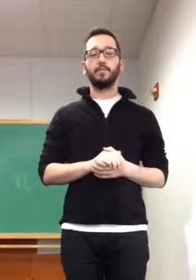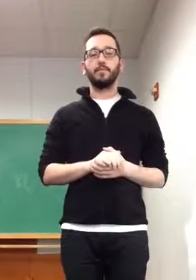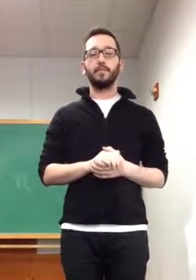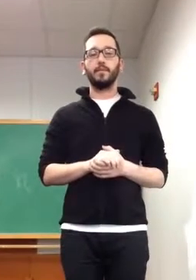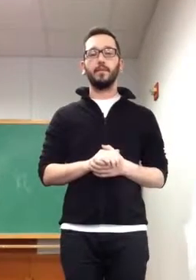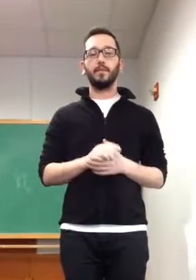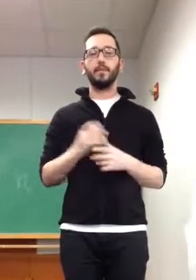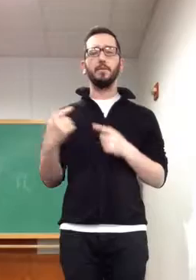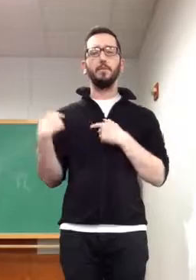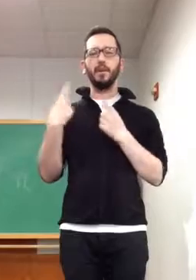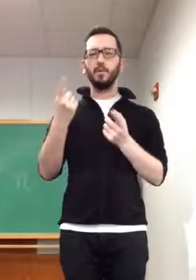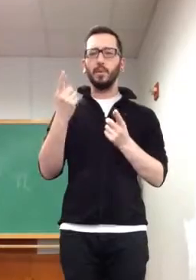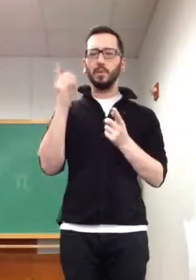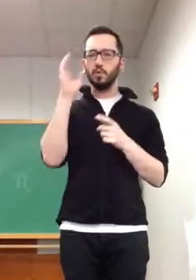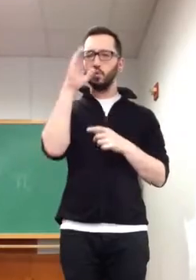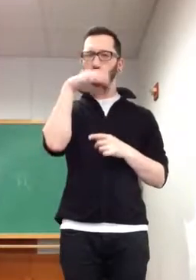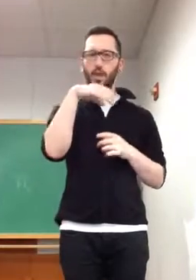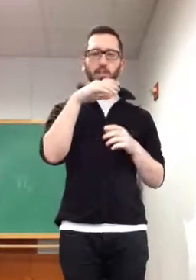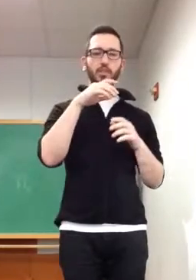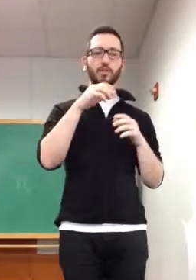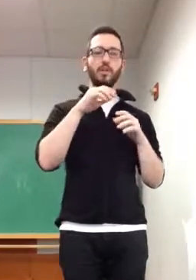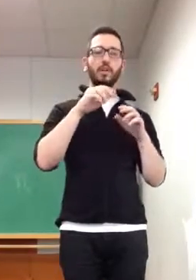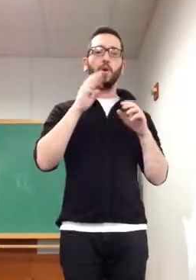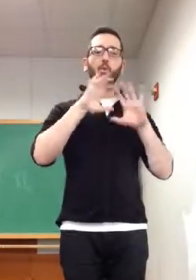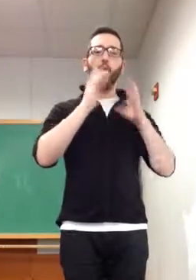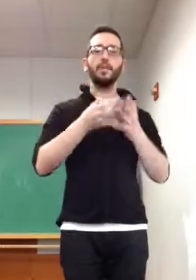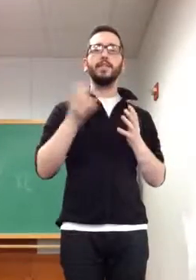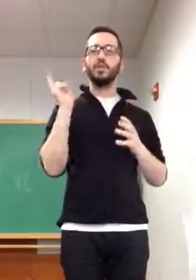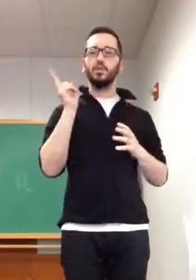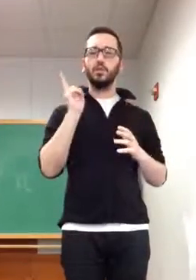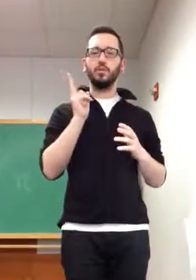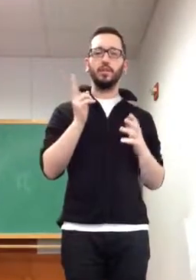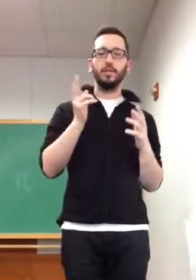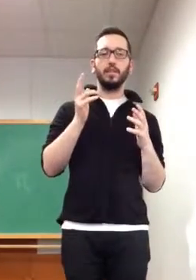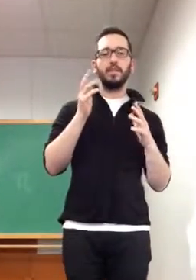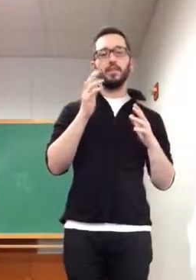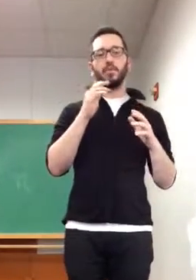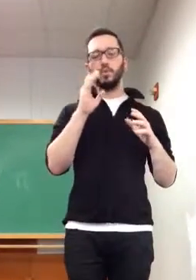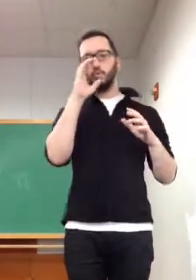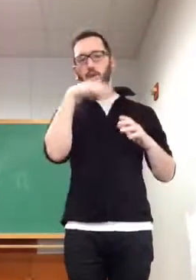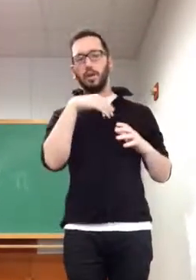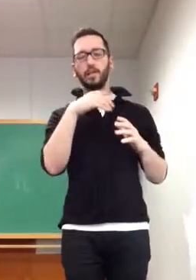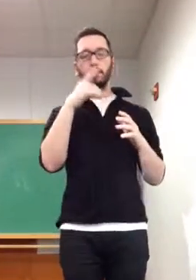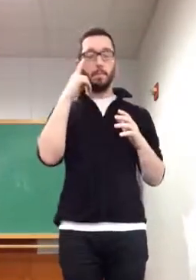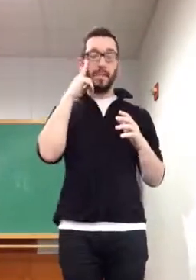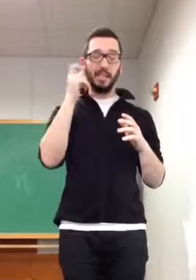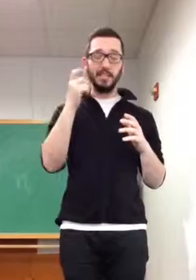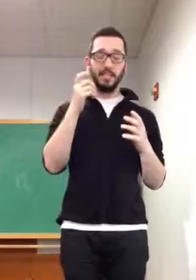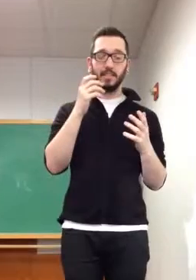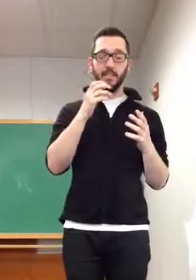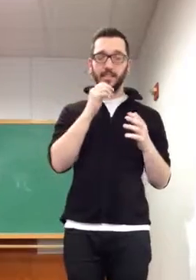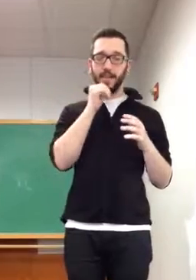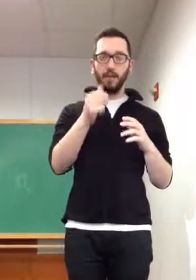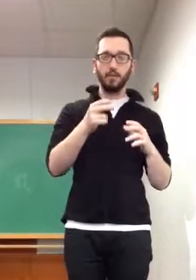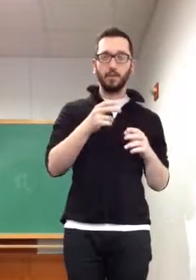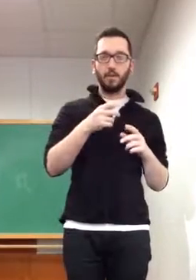unusual area of history in that instead of deriving from the thought